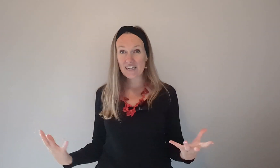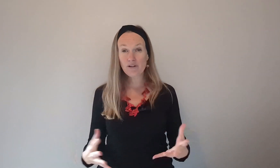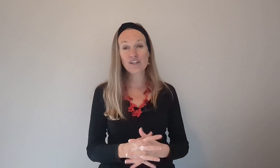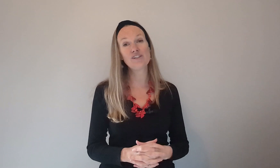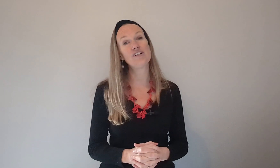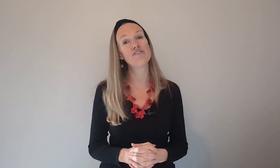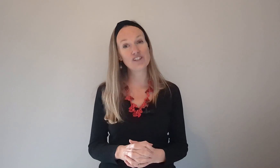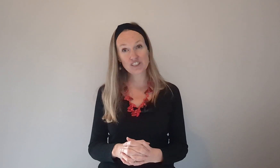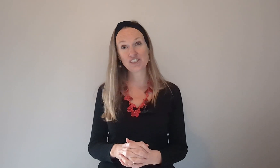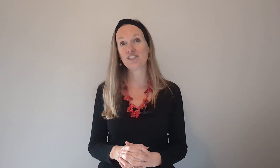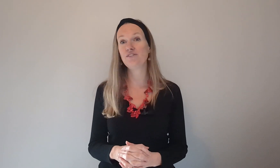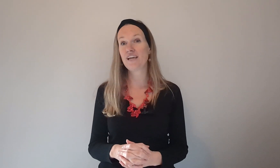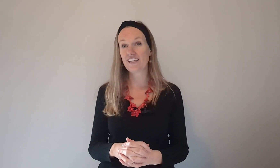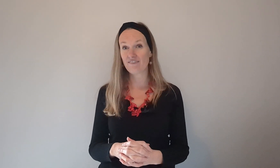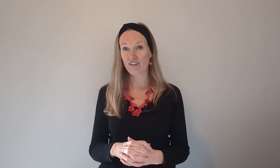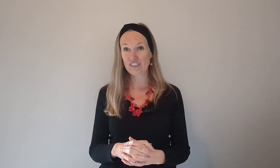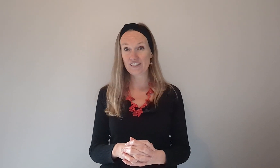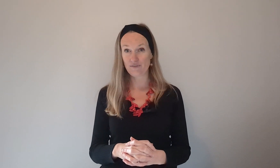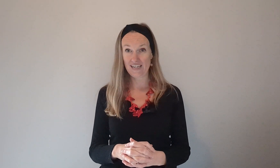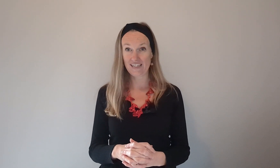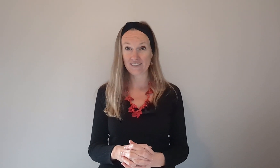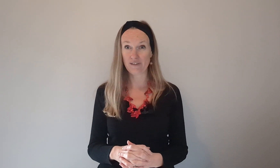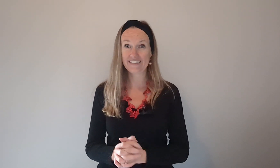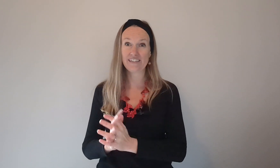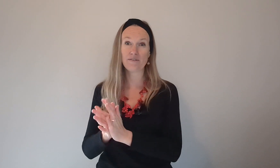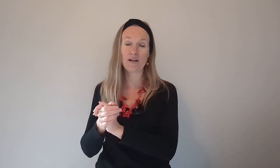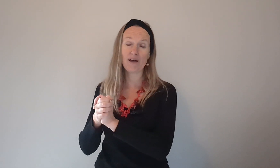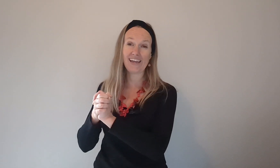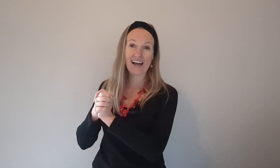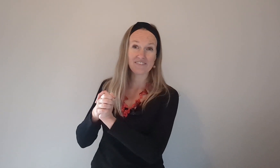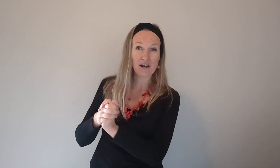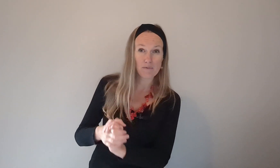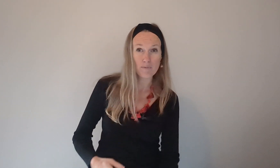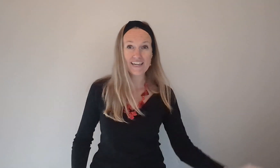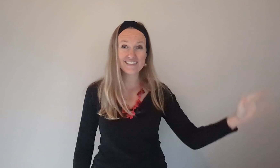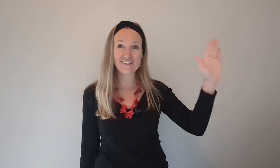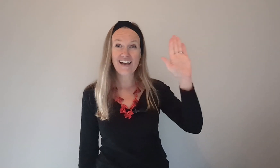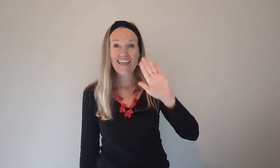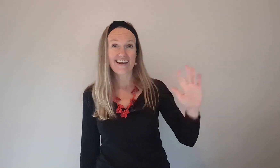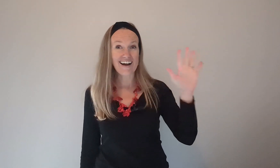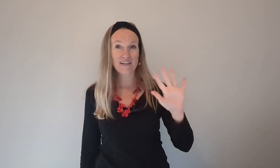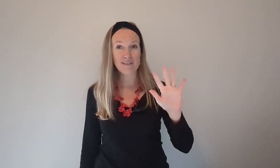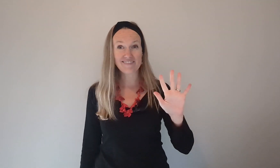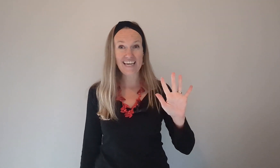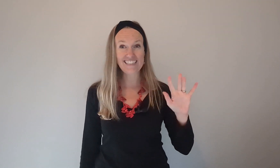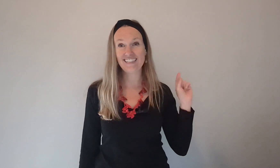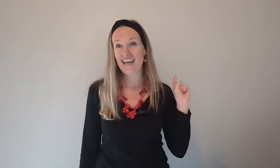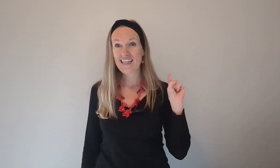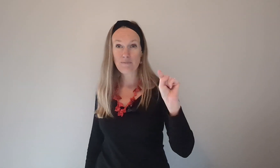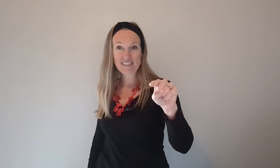we're going to learn verse 2 and verse 3. So we'll get started right away after I remind you that I am left-handed. That means